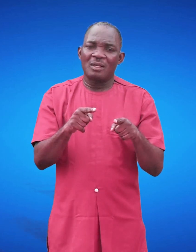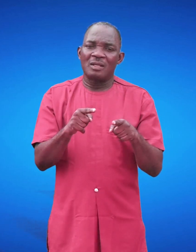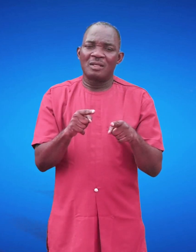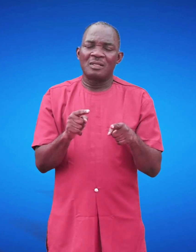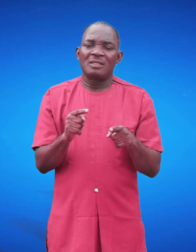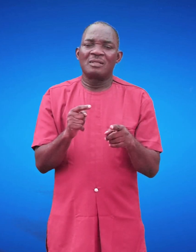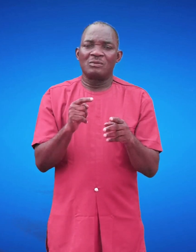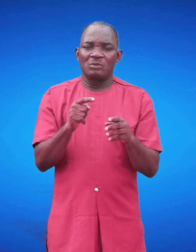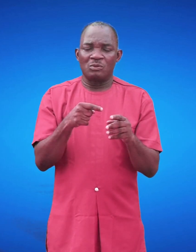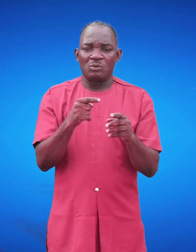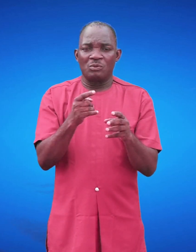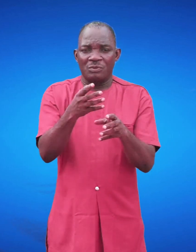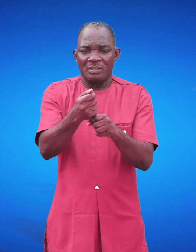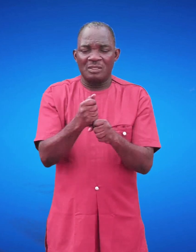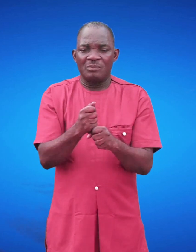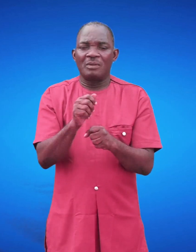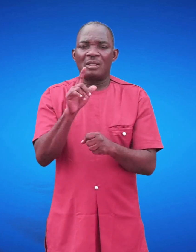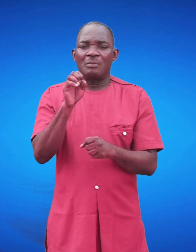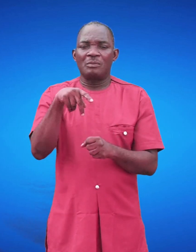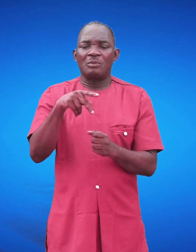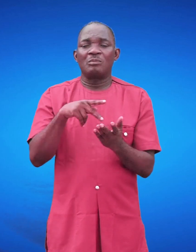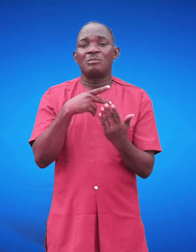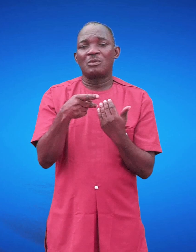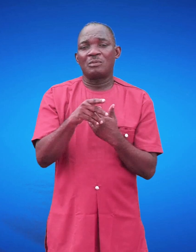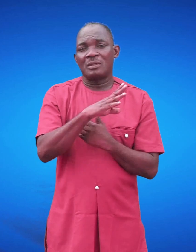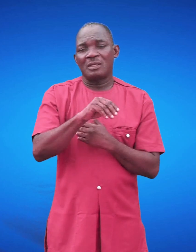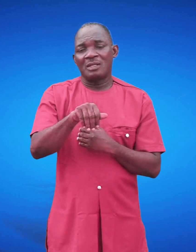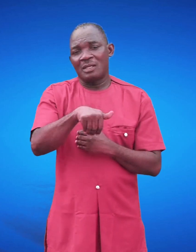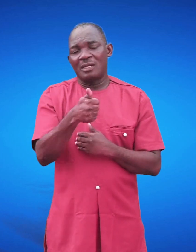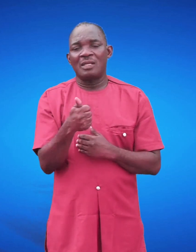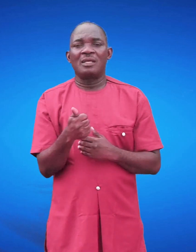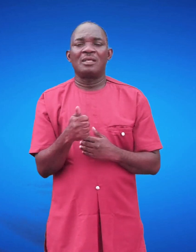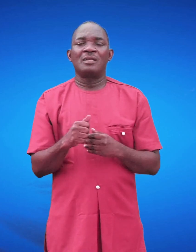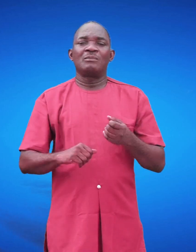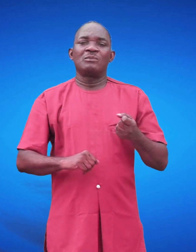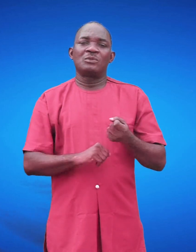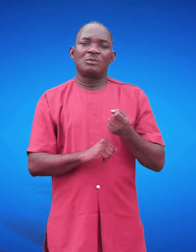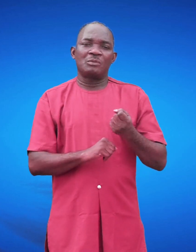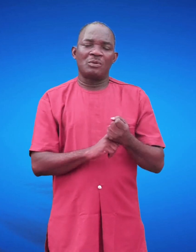LEAP programs and other complementary services.